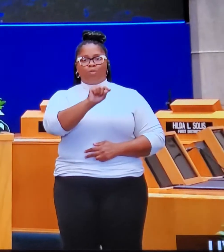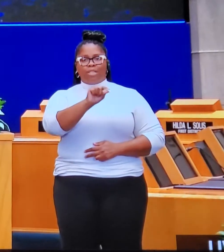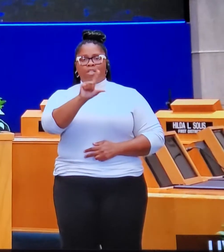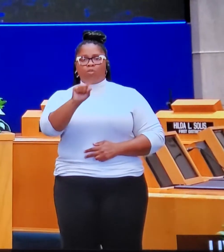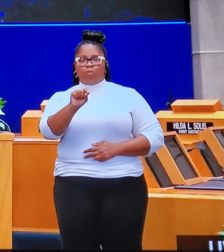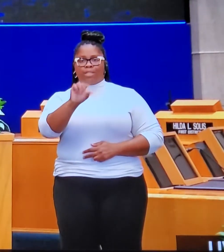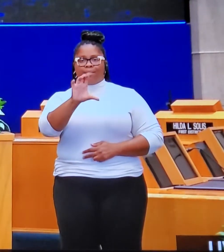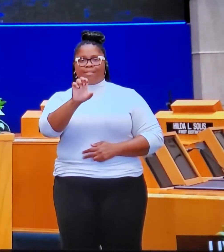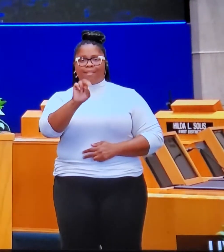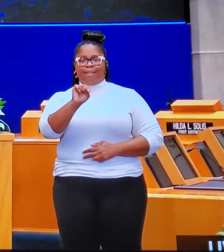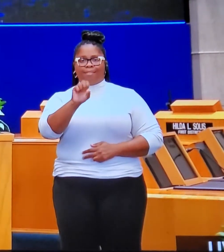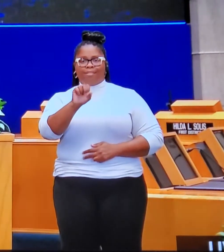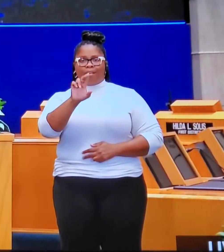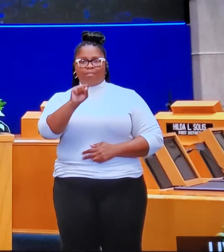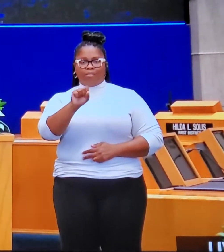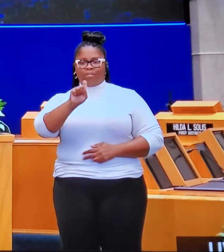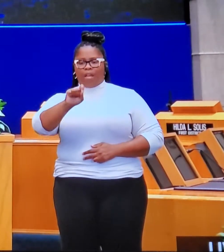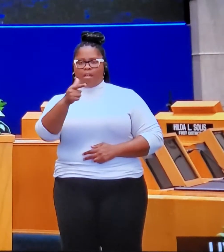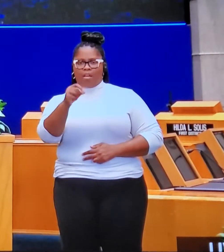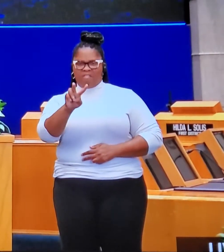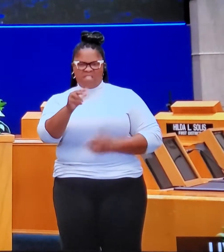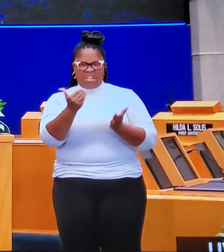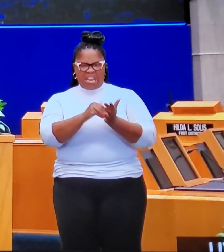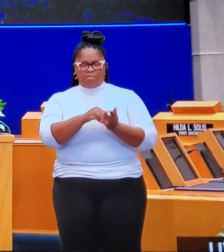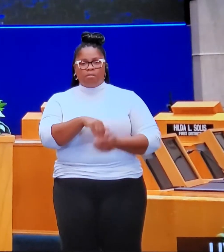my2020census.gov. Again, that is